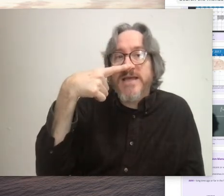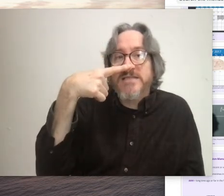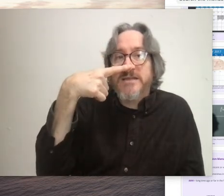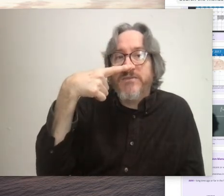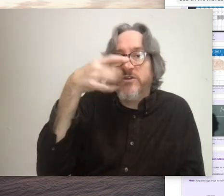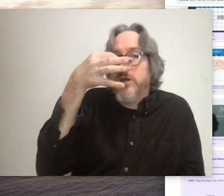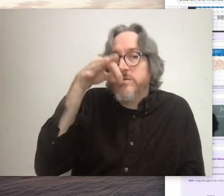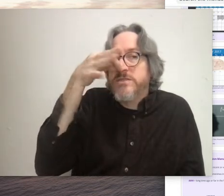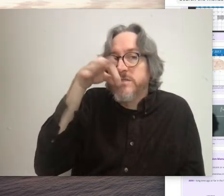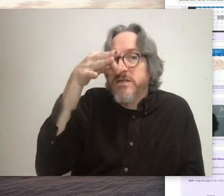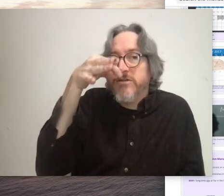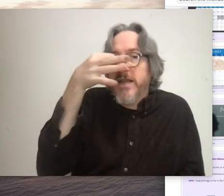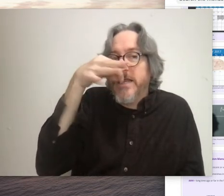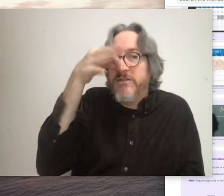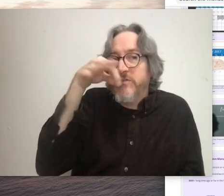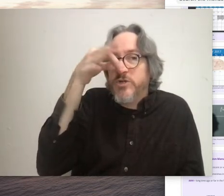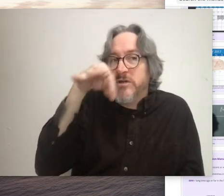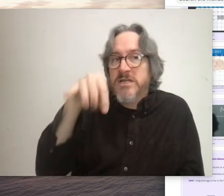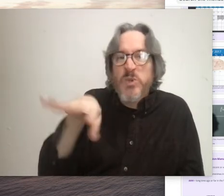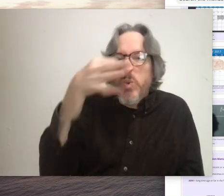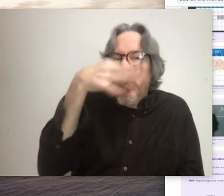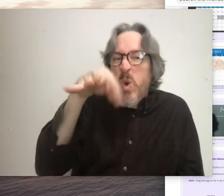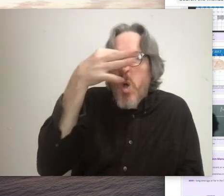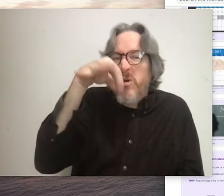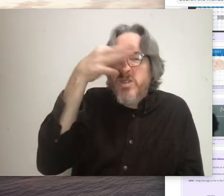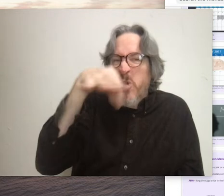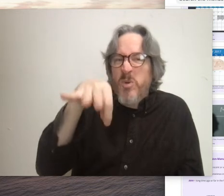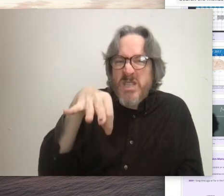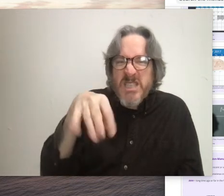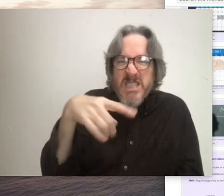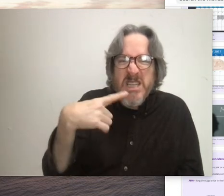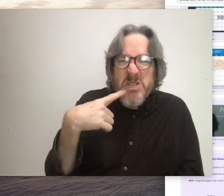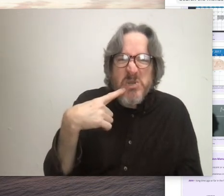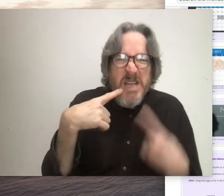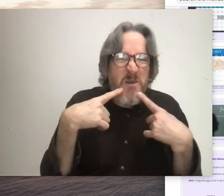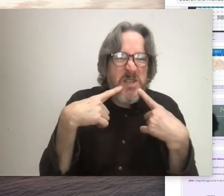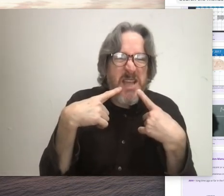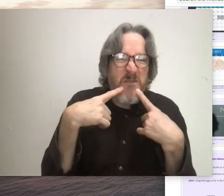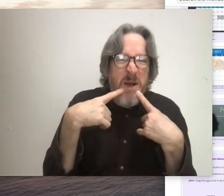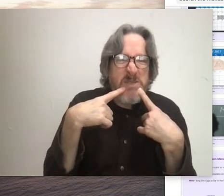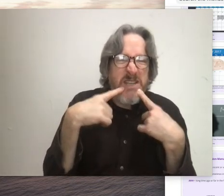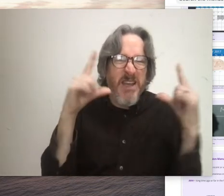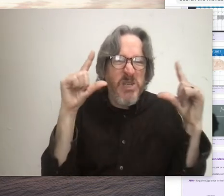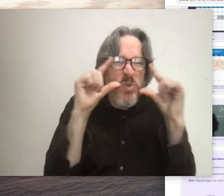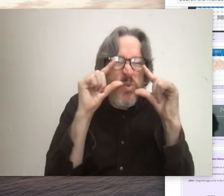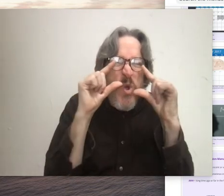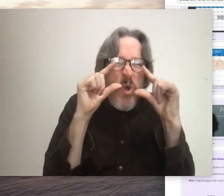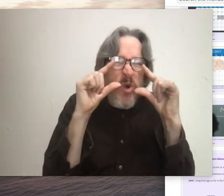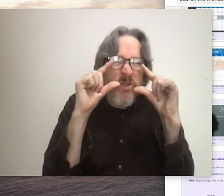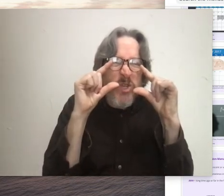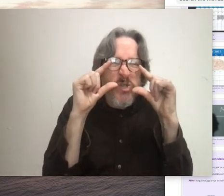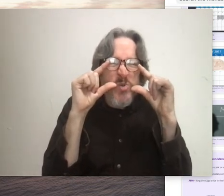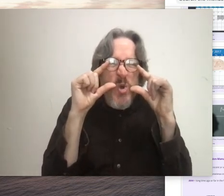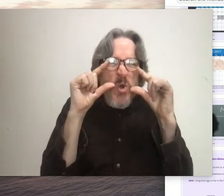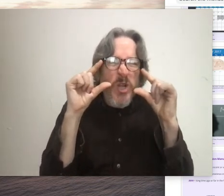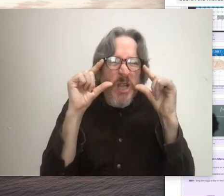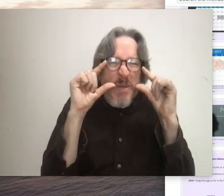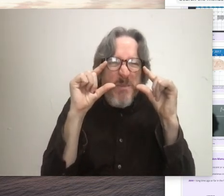just past the tip of your nose, right in the future. Ooh, almost. So see how it's that mousy face where